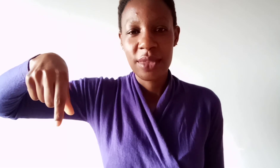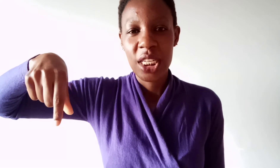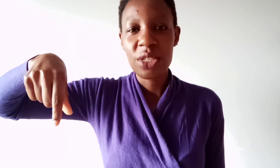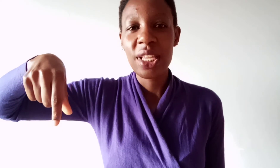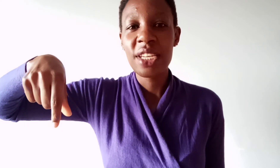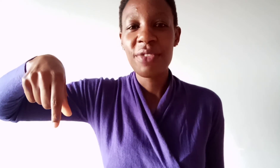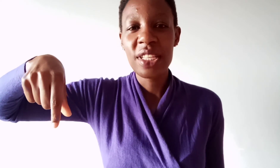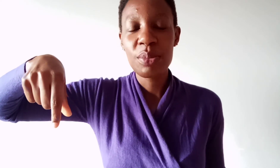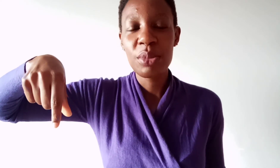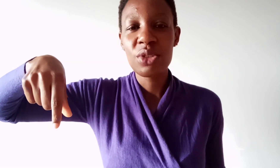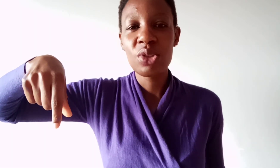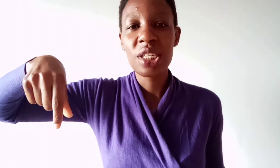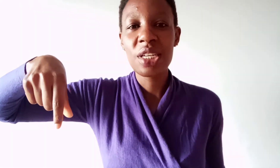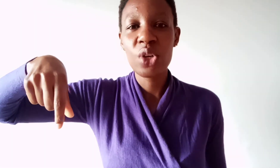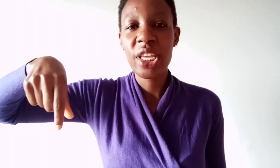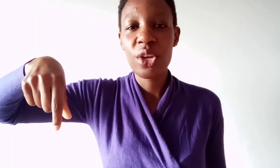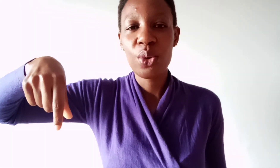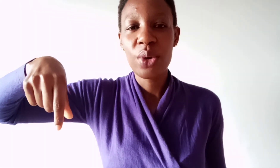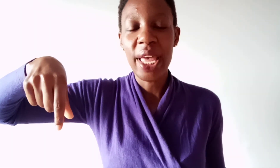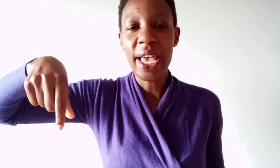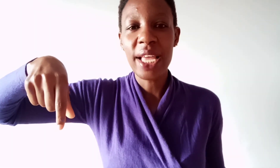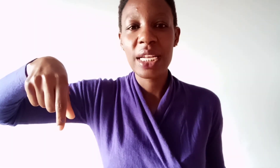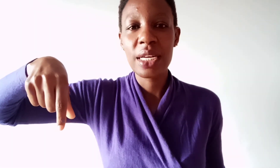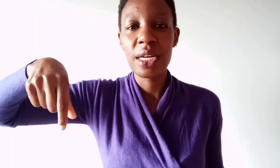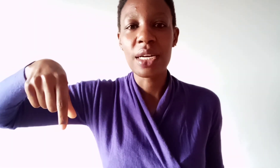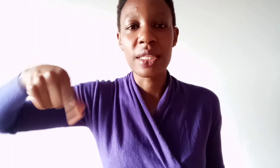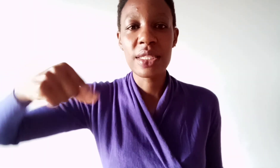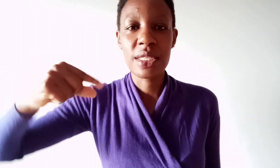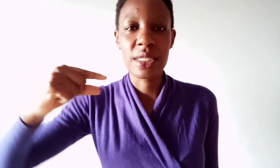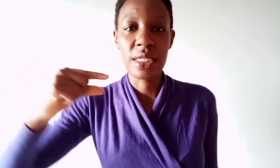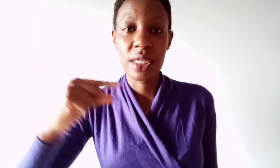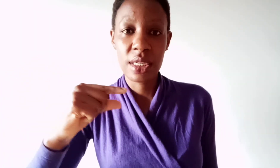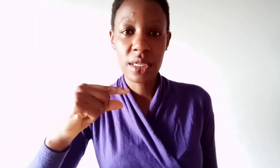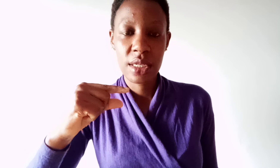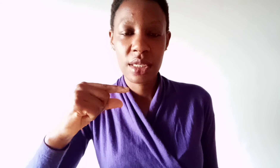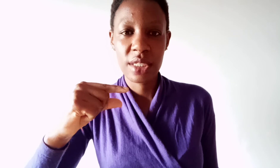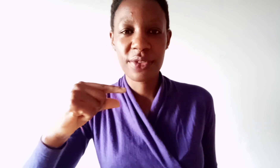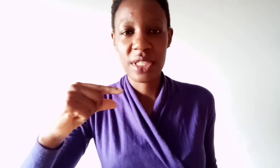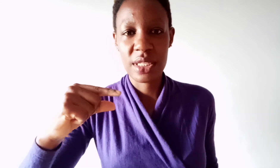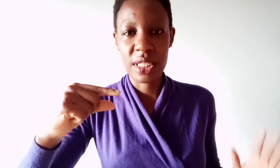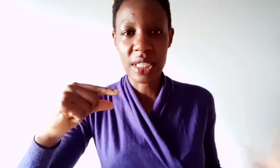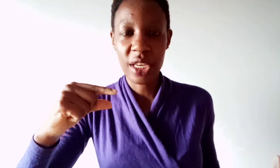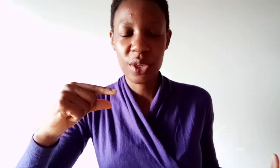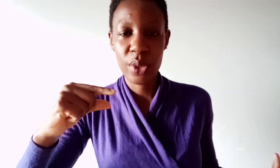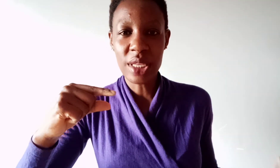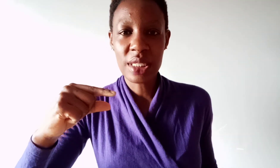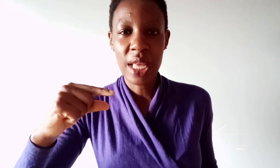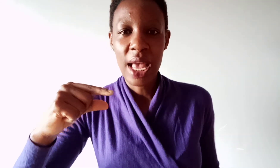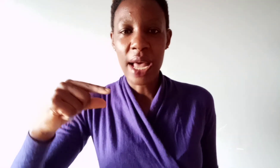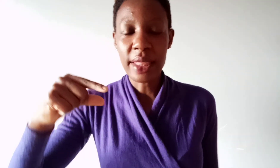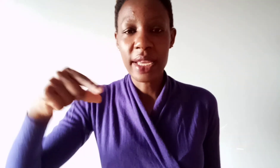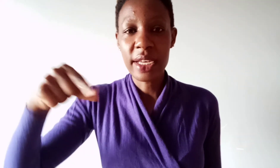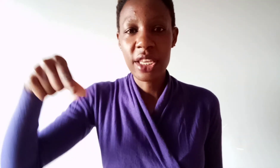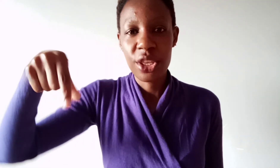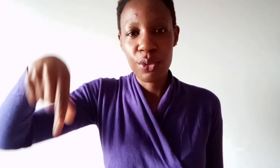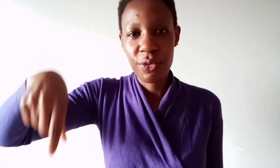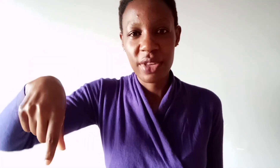So the difference between Q and G, this is G, it faces the sideways, and then Q